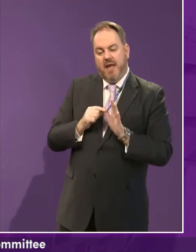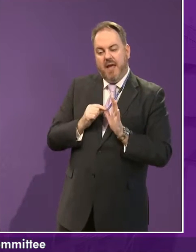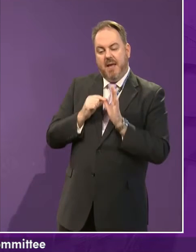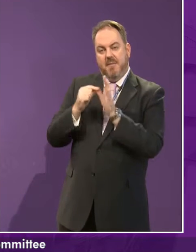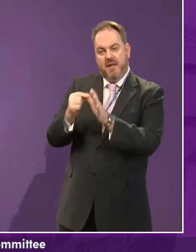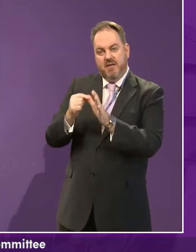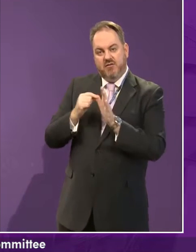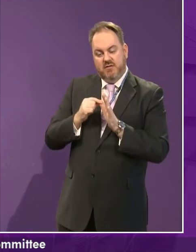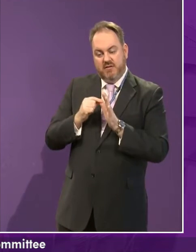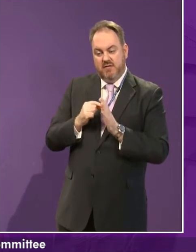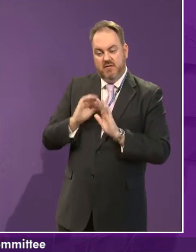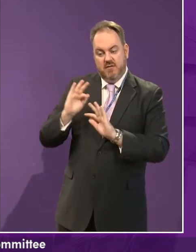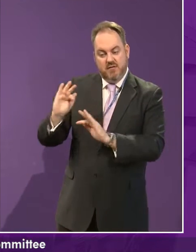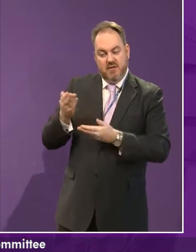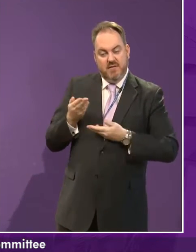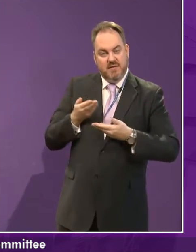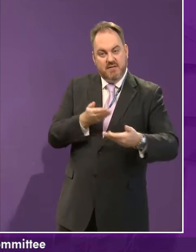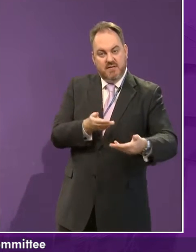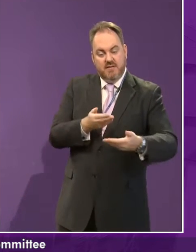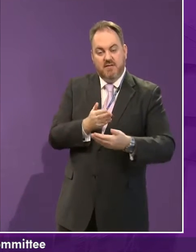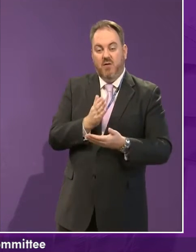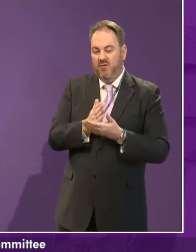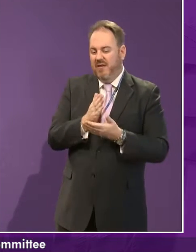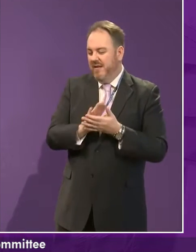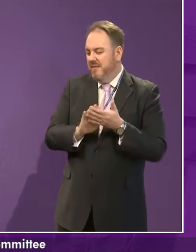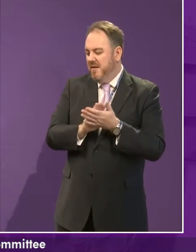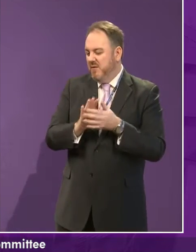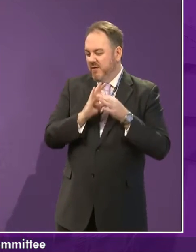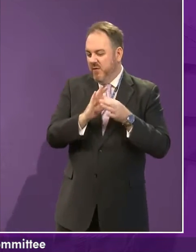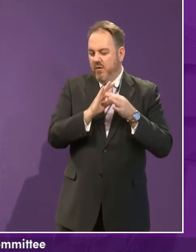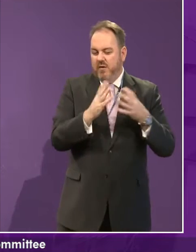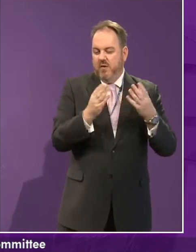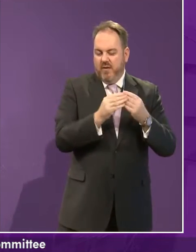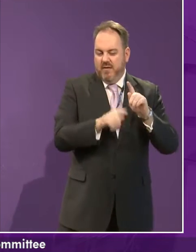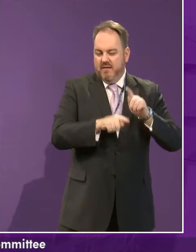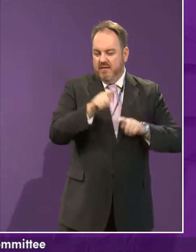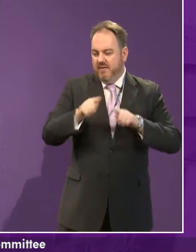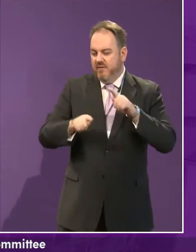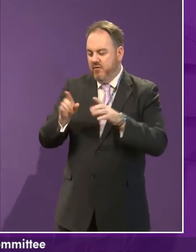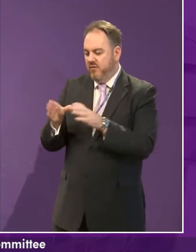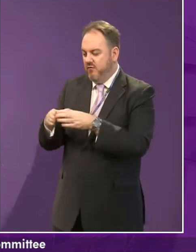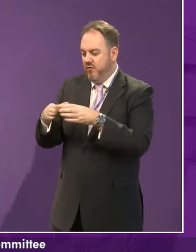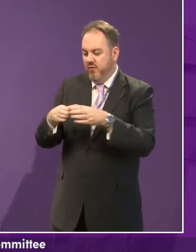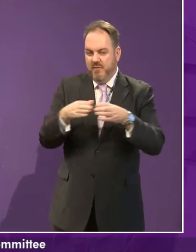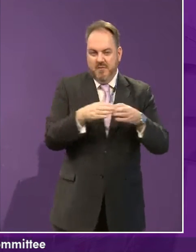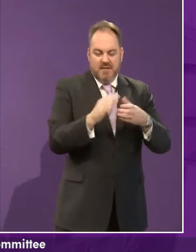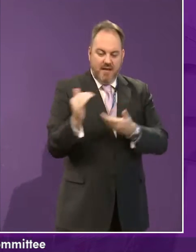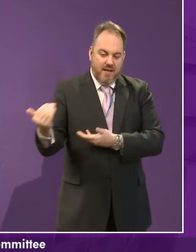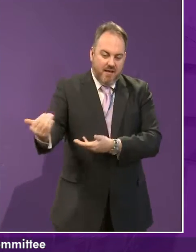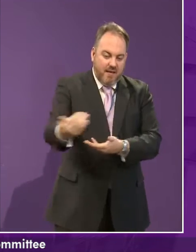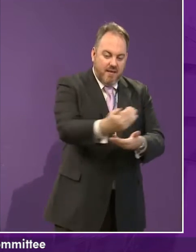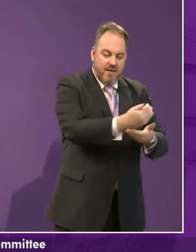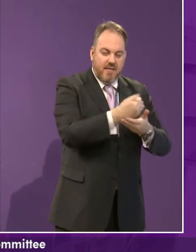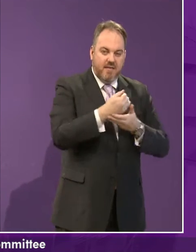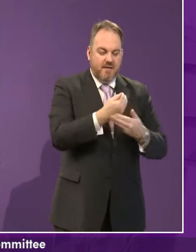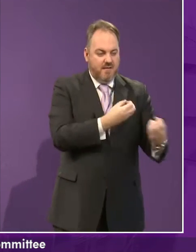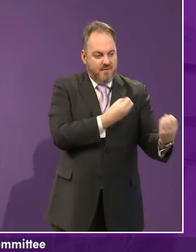involves engaging with the wider groups and getting feedback. So they are building and